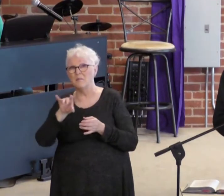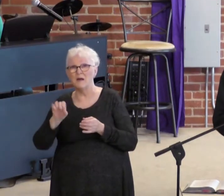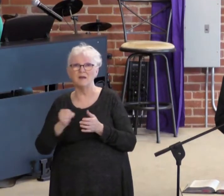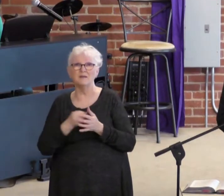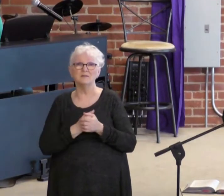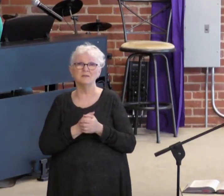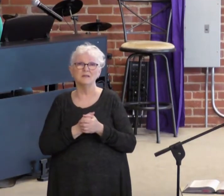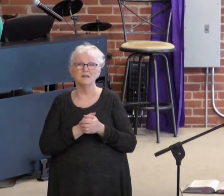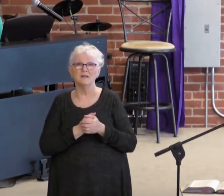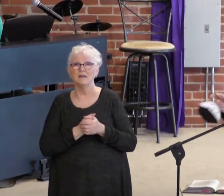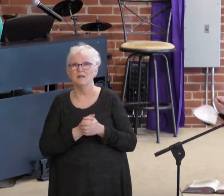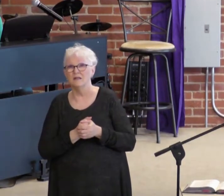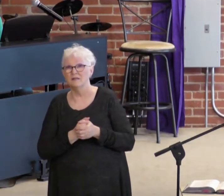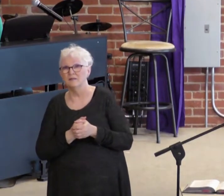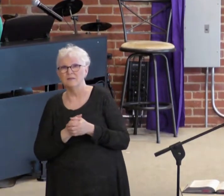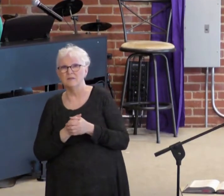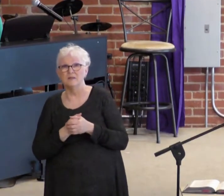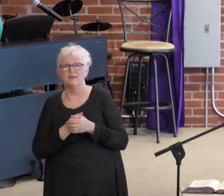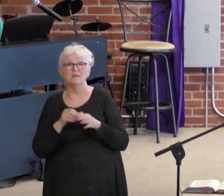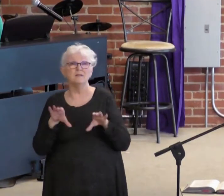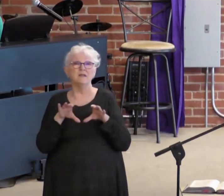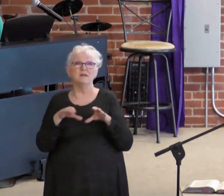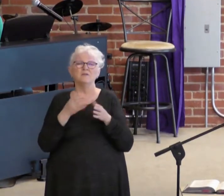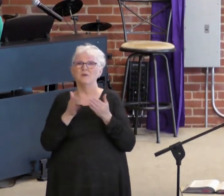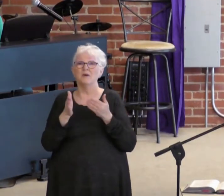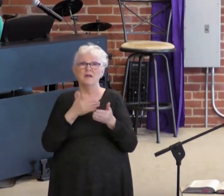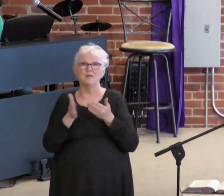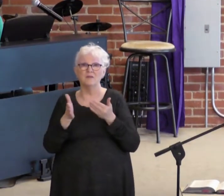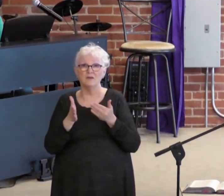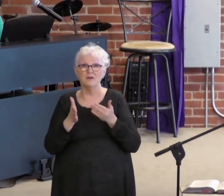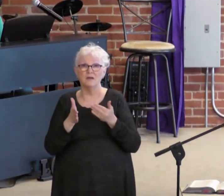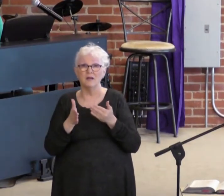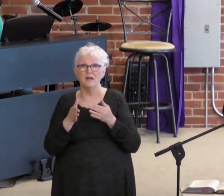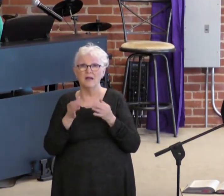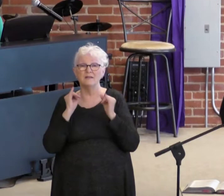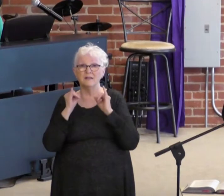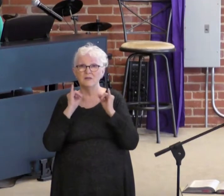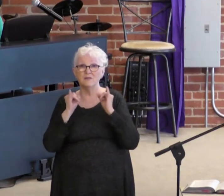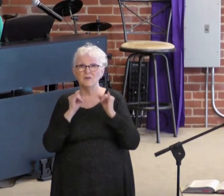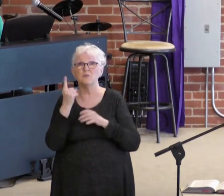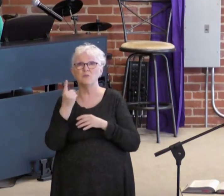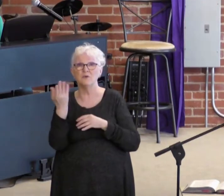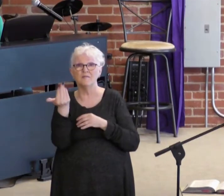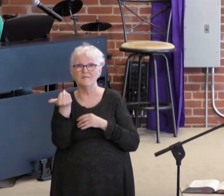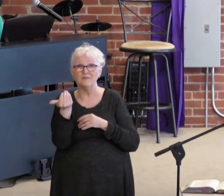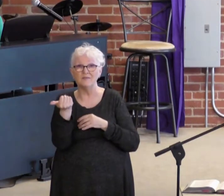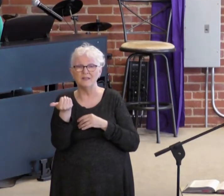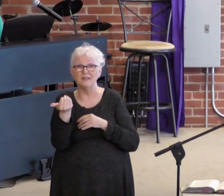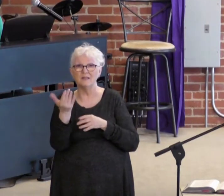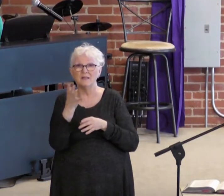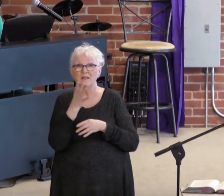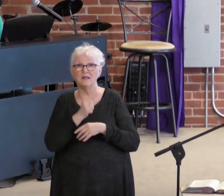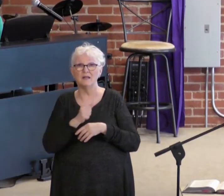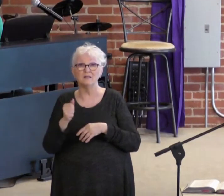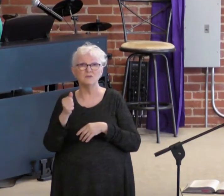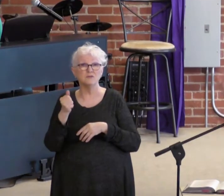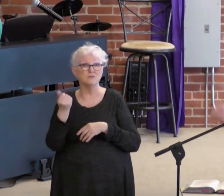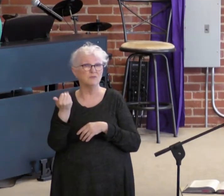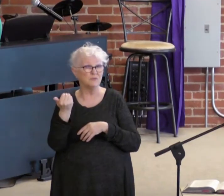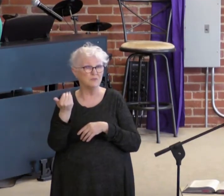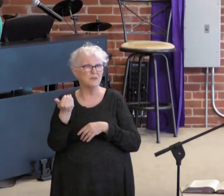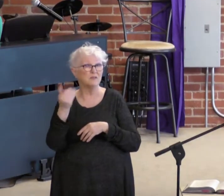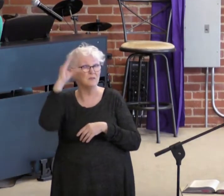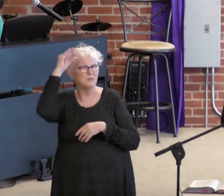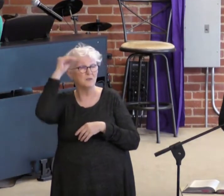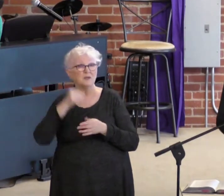trains, they've done whatever they could to get there. And they interviewed one 15-year-old boy, and it just, my heart